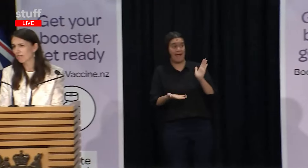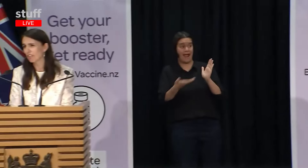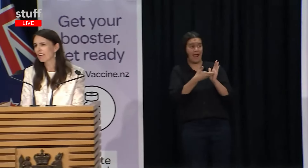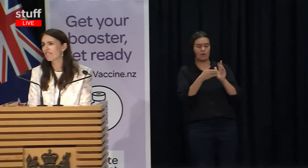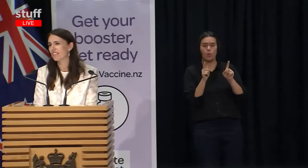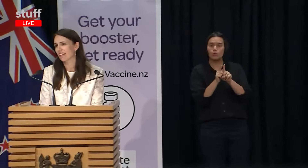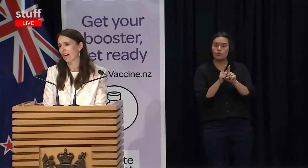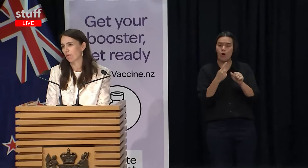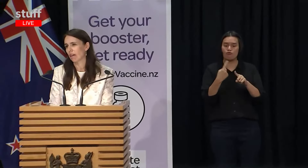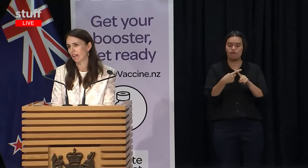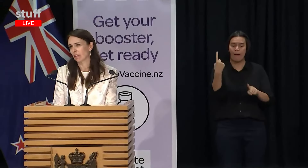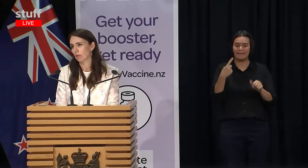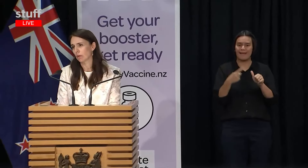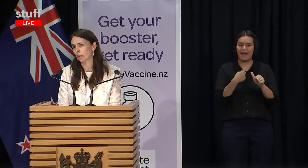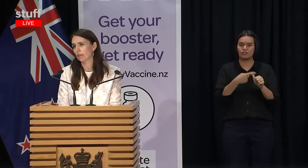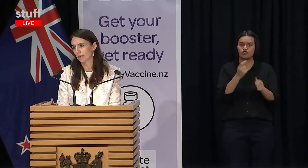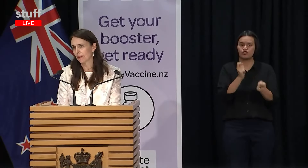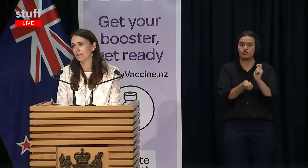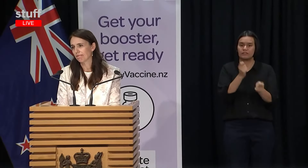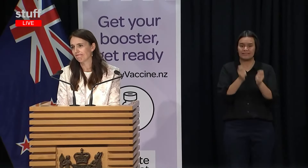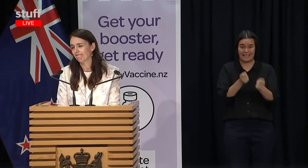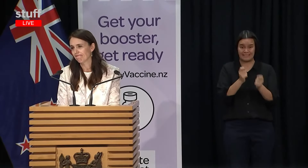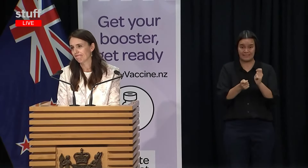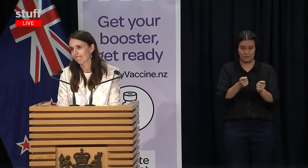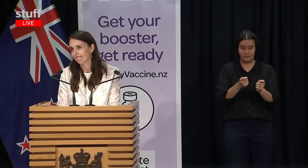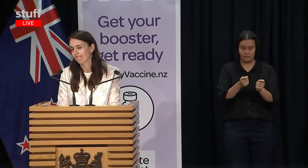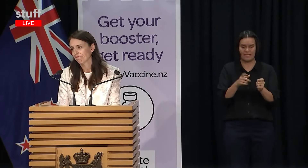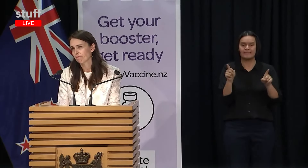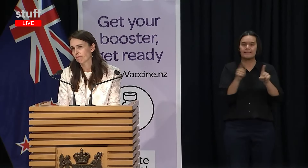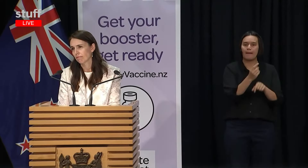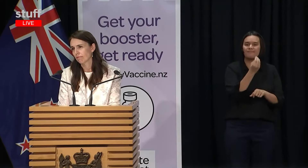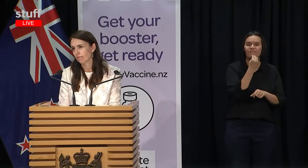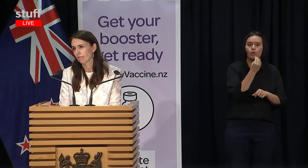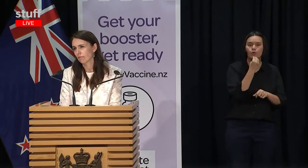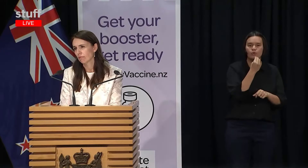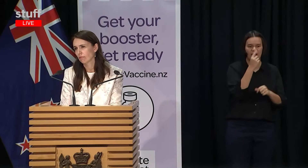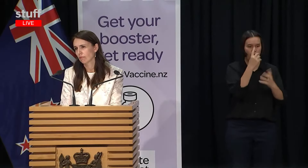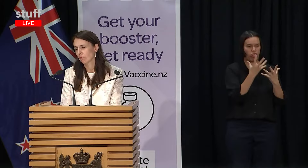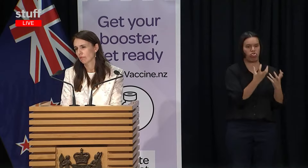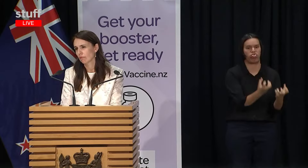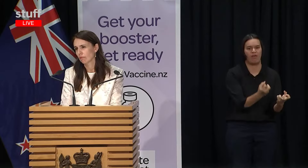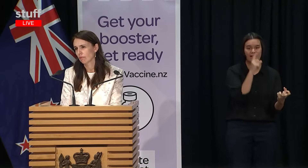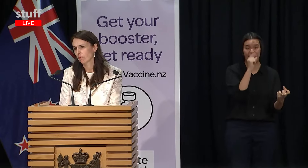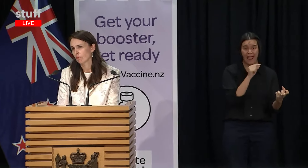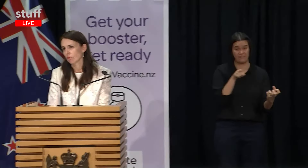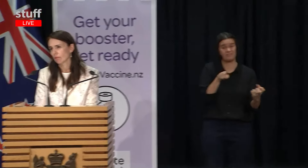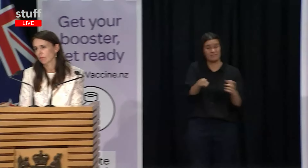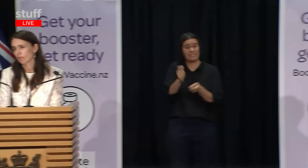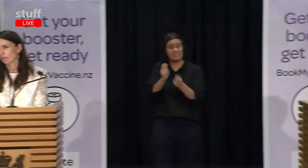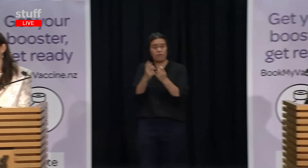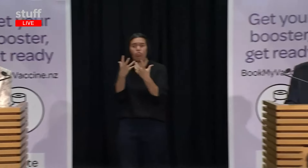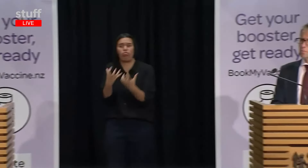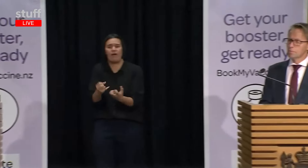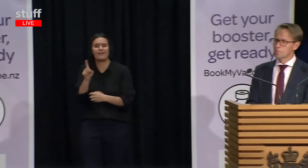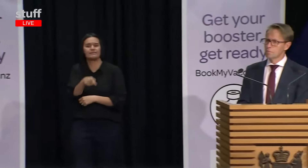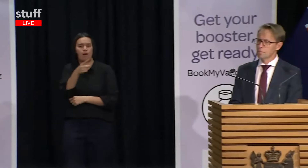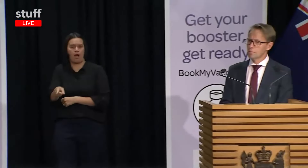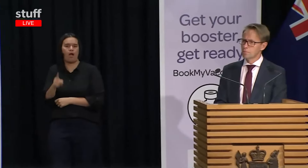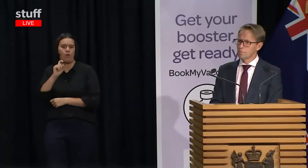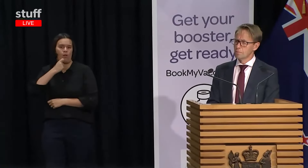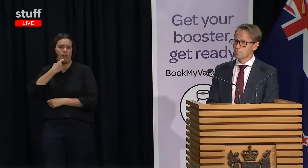long shelf lives available with them as well. Is the ministry going to relax the isolation